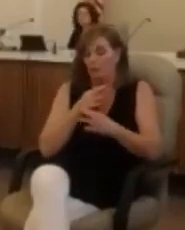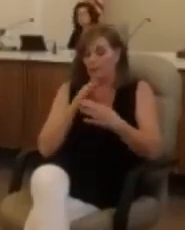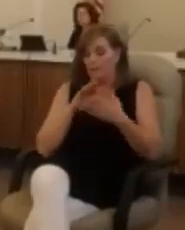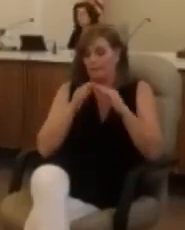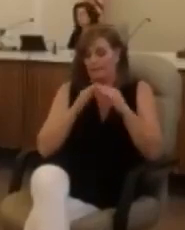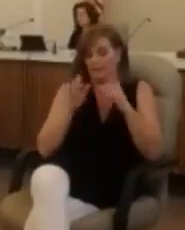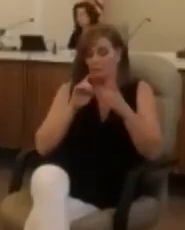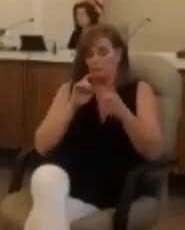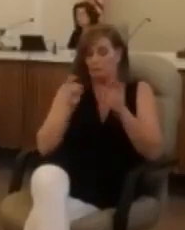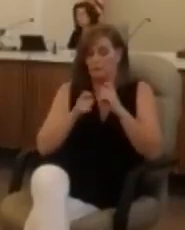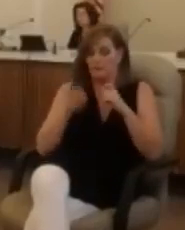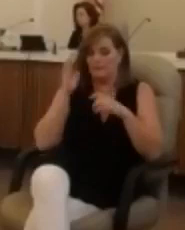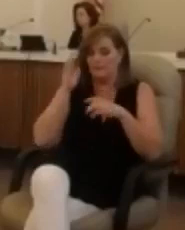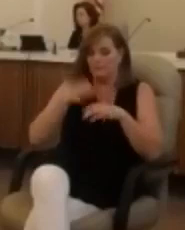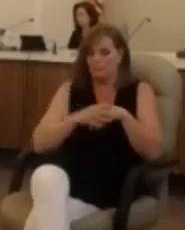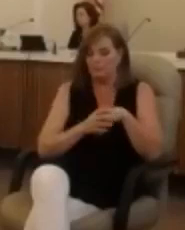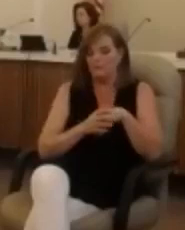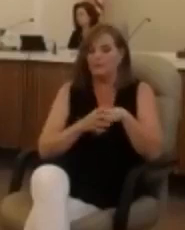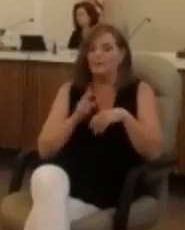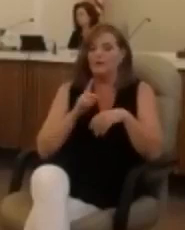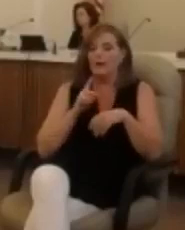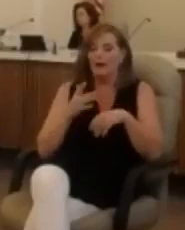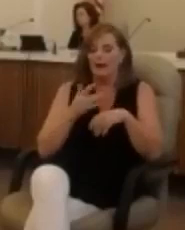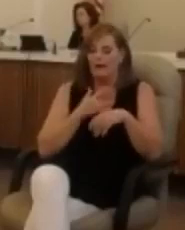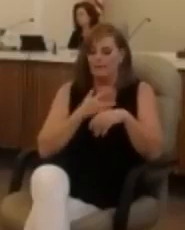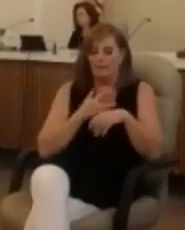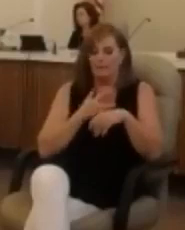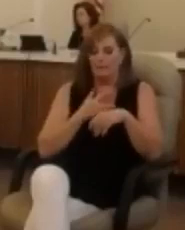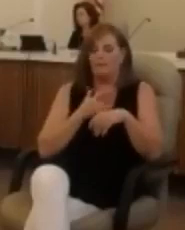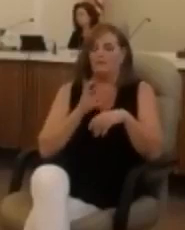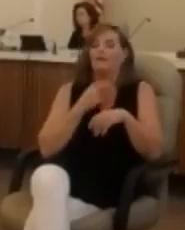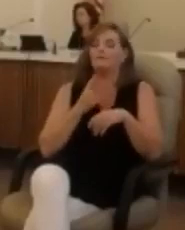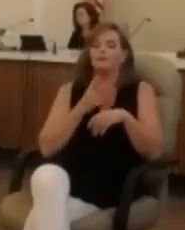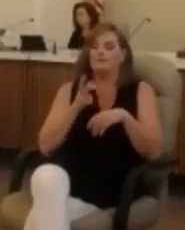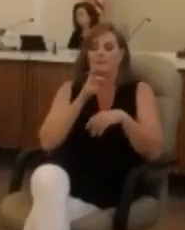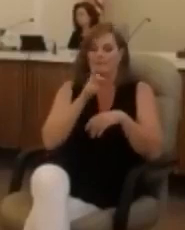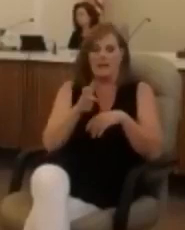Again, I feel like our voices haven't been heard all the way.